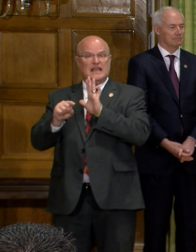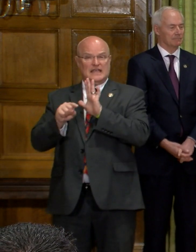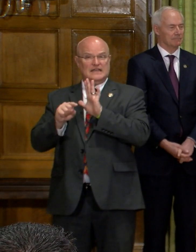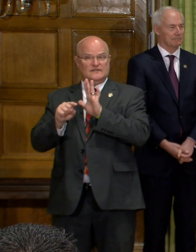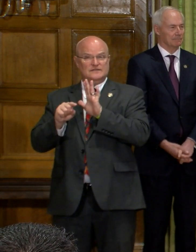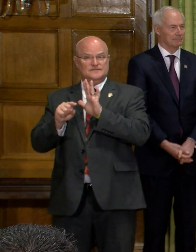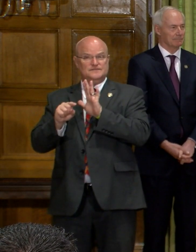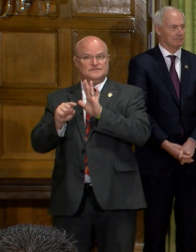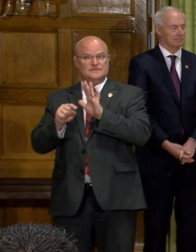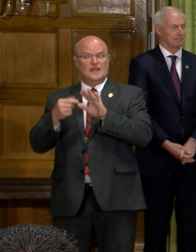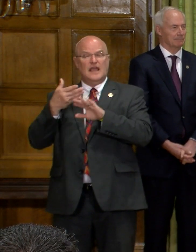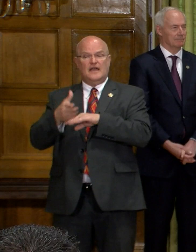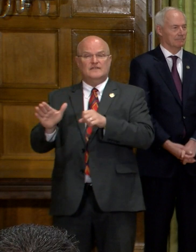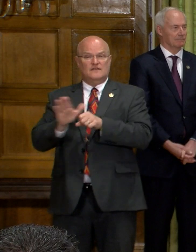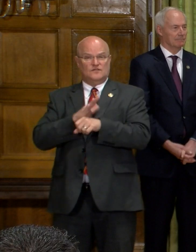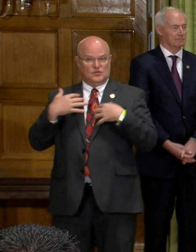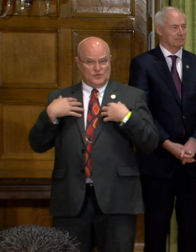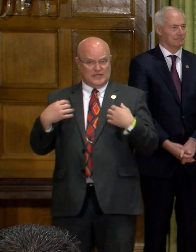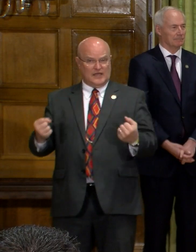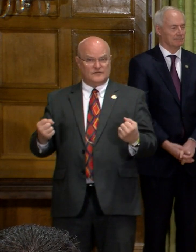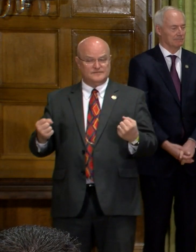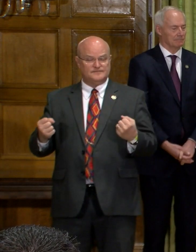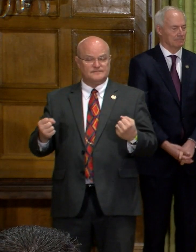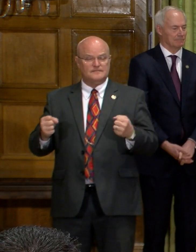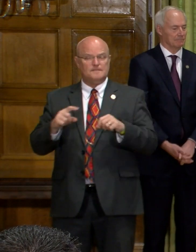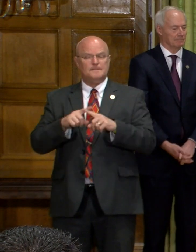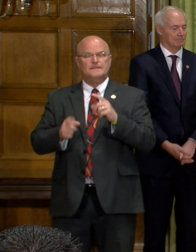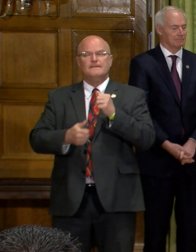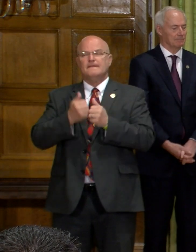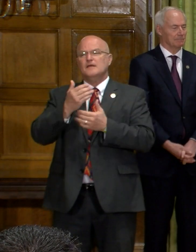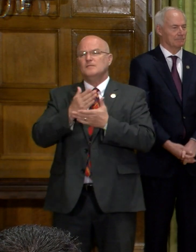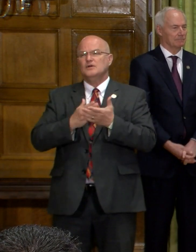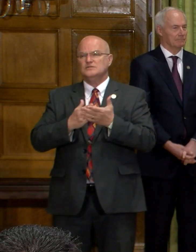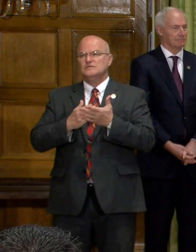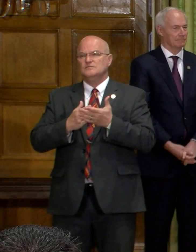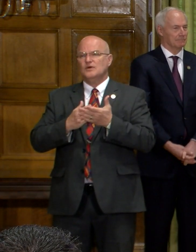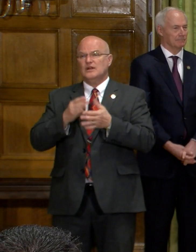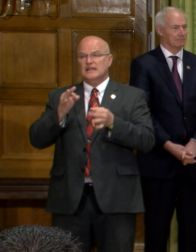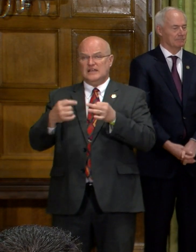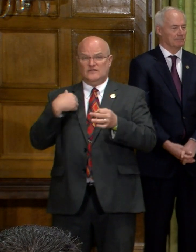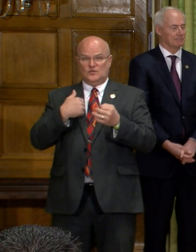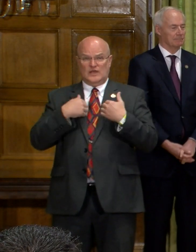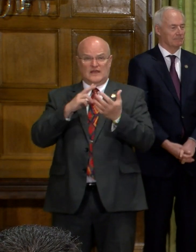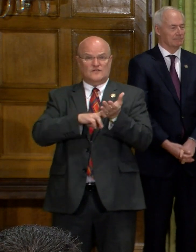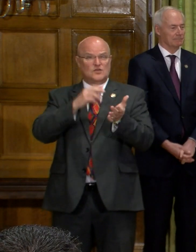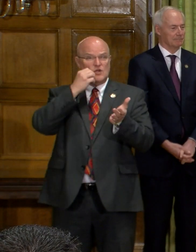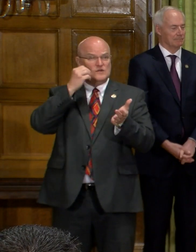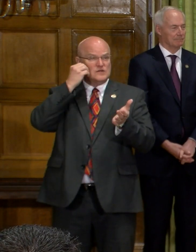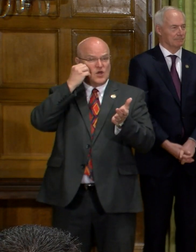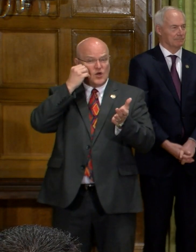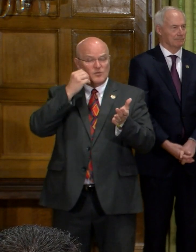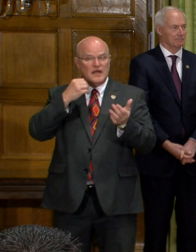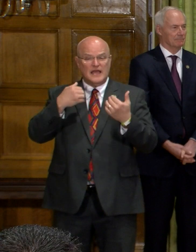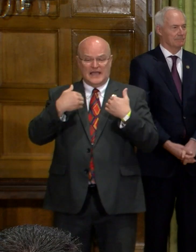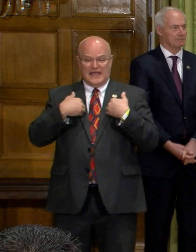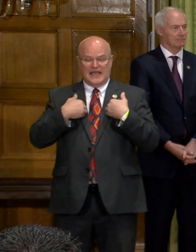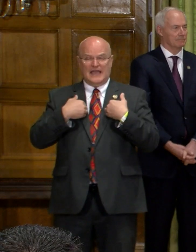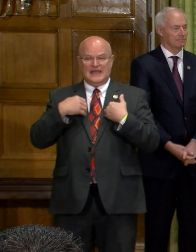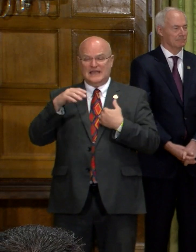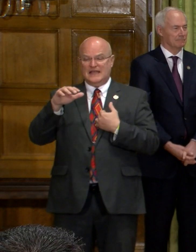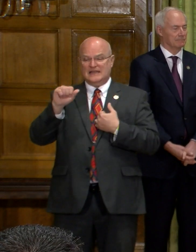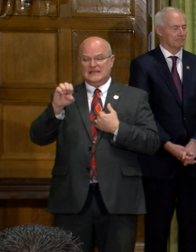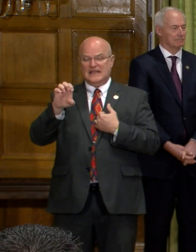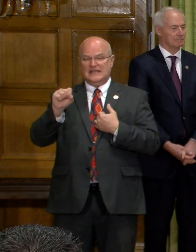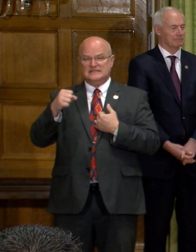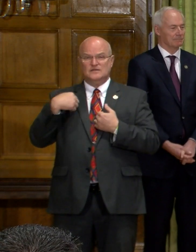negative after they fully recovered, but for the most part, if we have a nursing home setting where we've had cases,